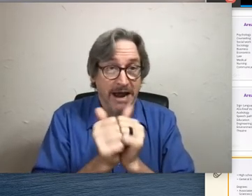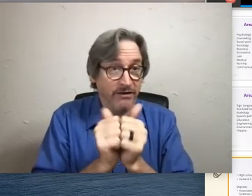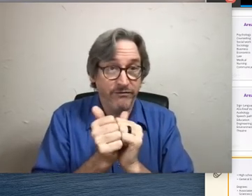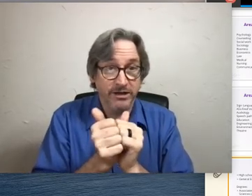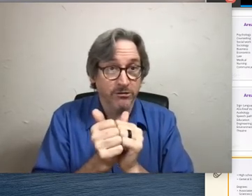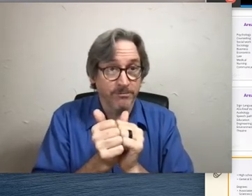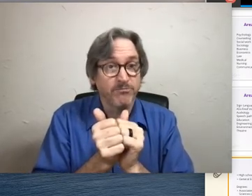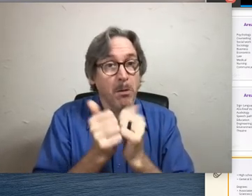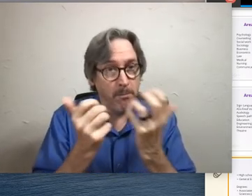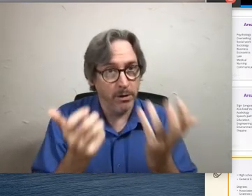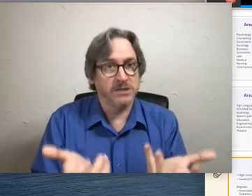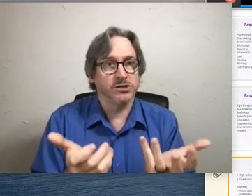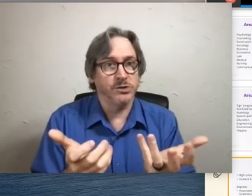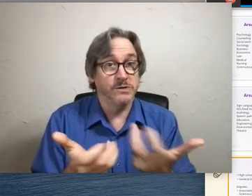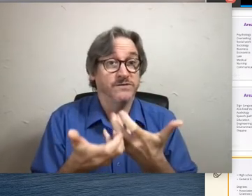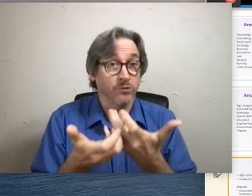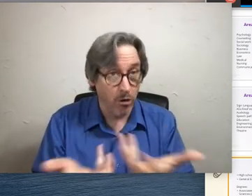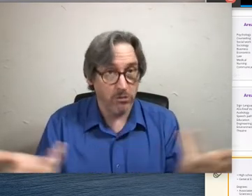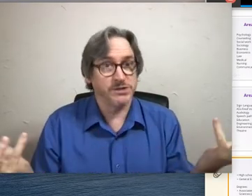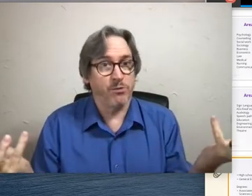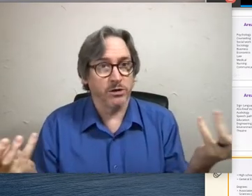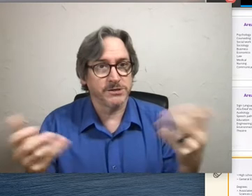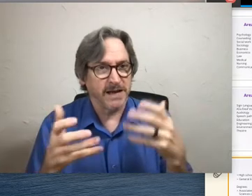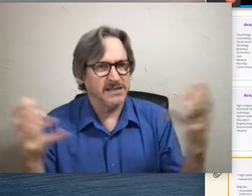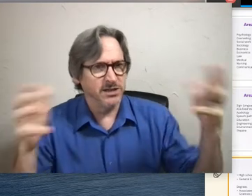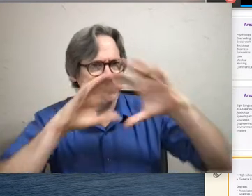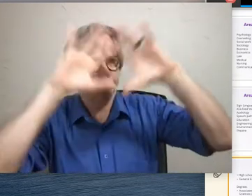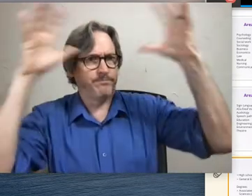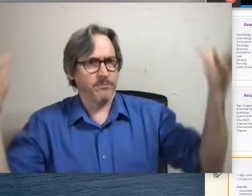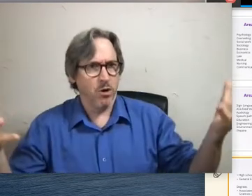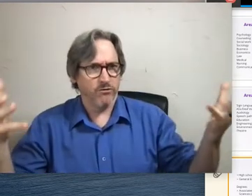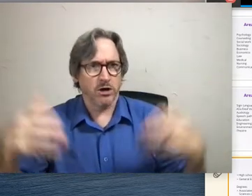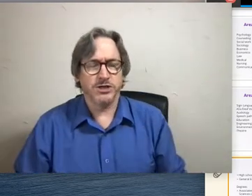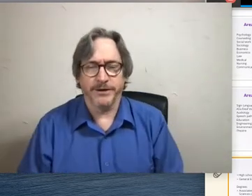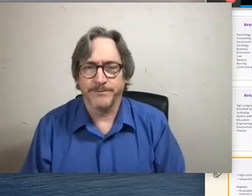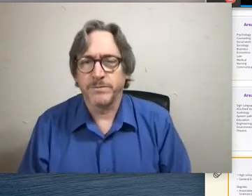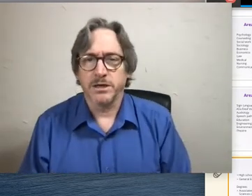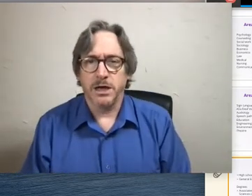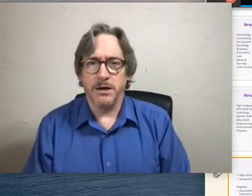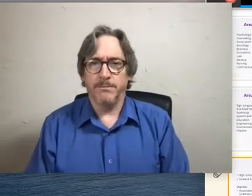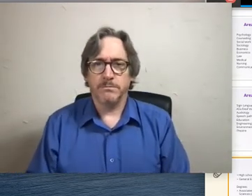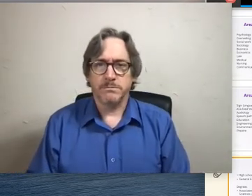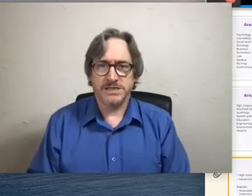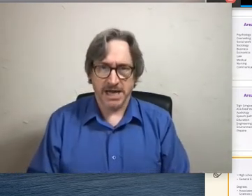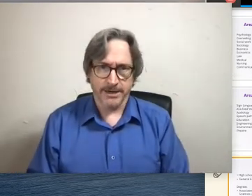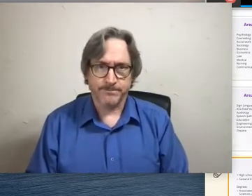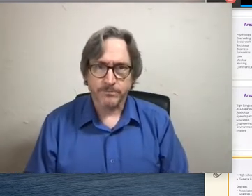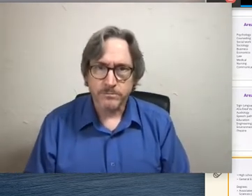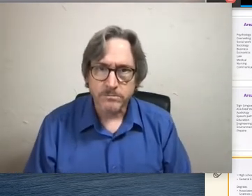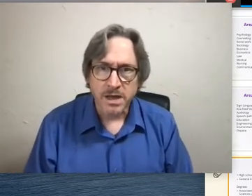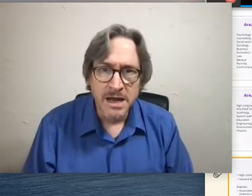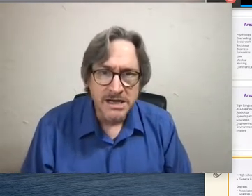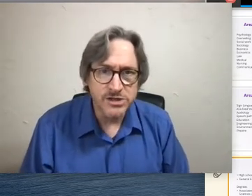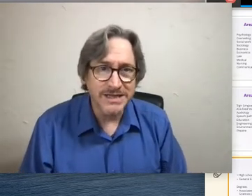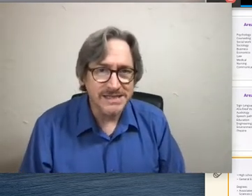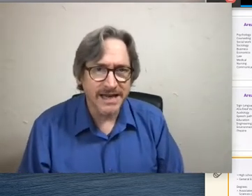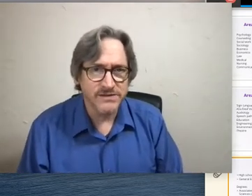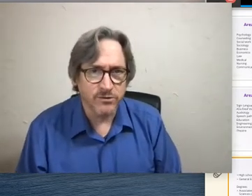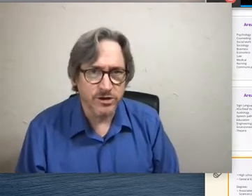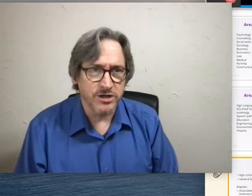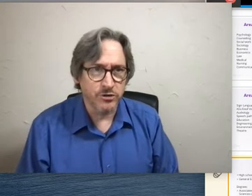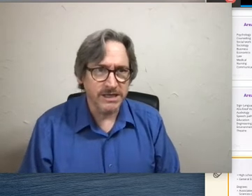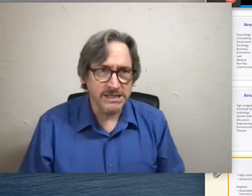for track and field, but it's also used for all sports as the overarching sign. So in